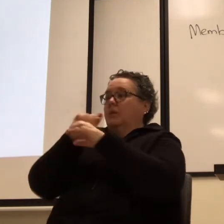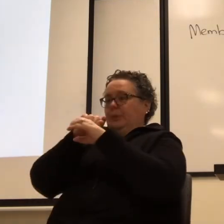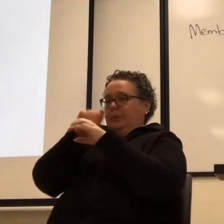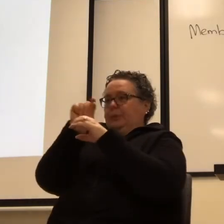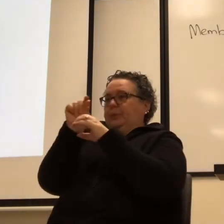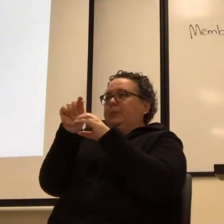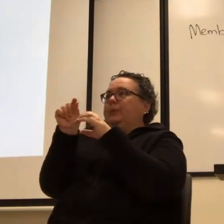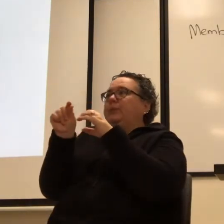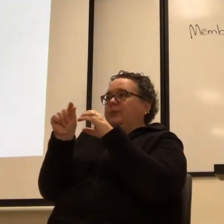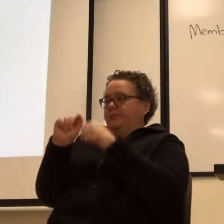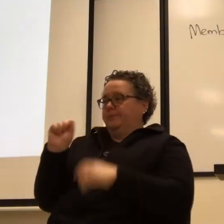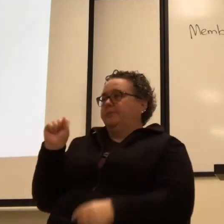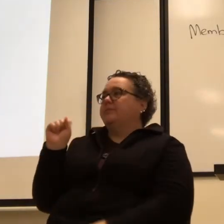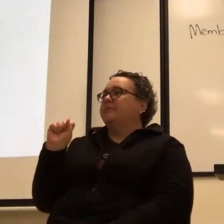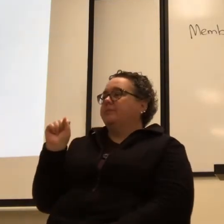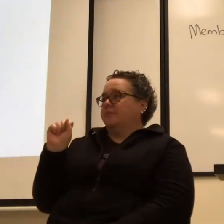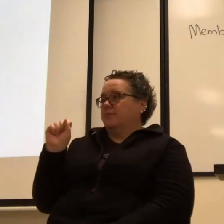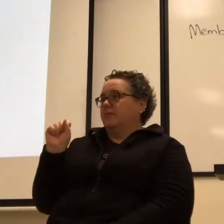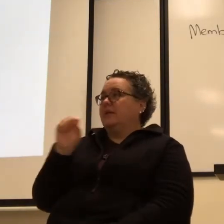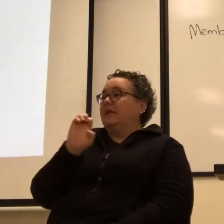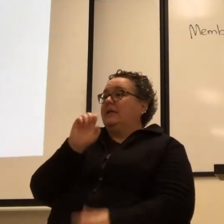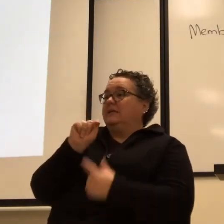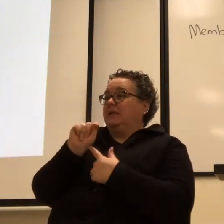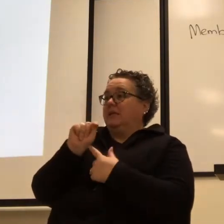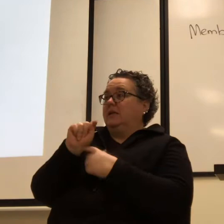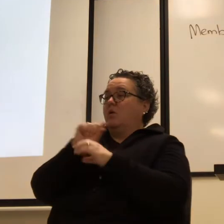the ET overlying